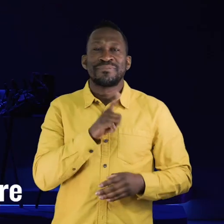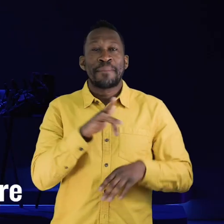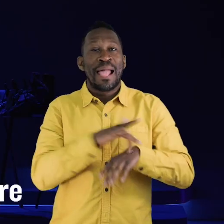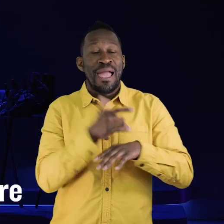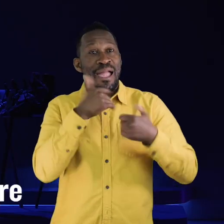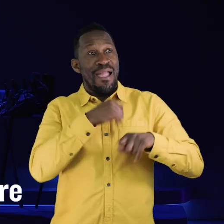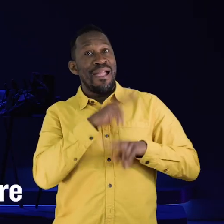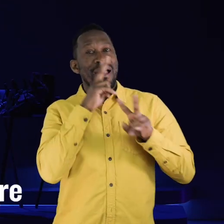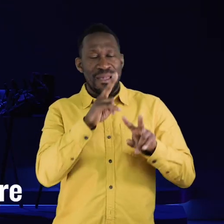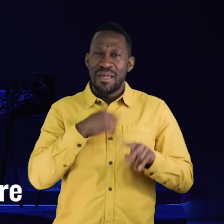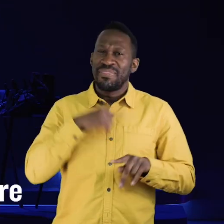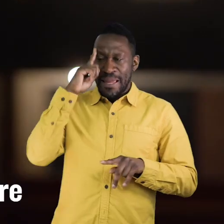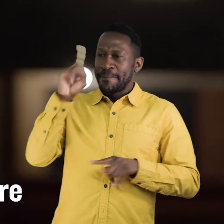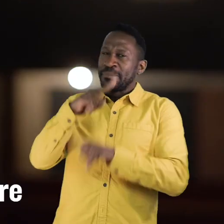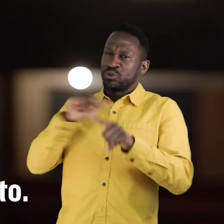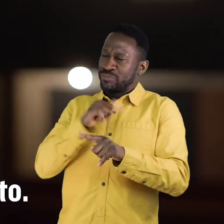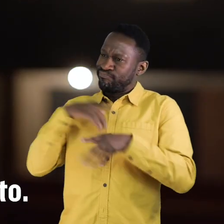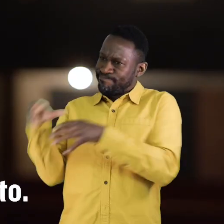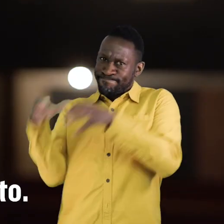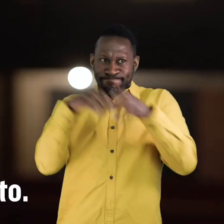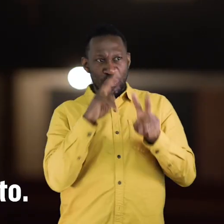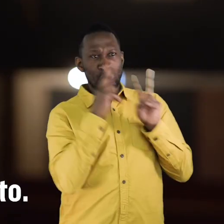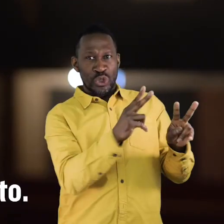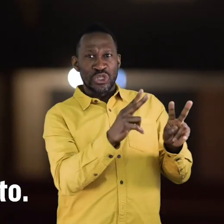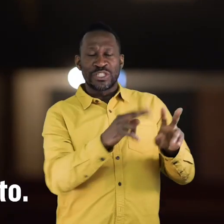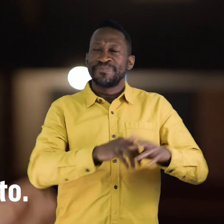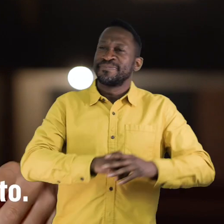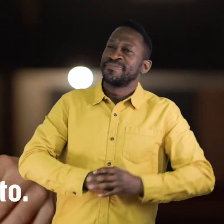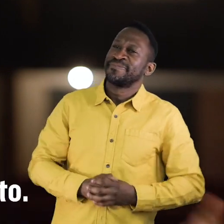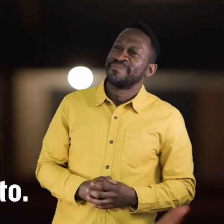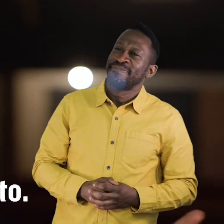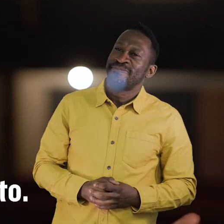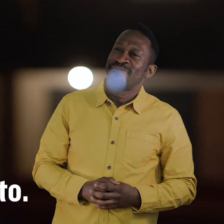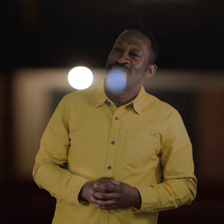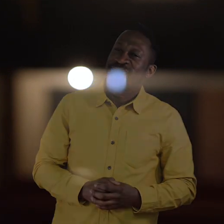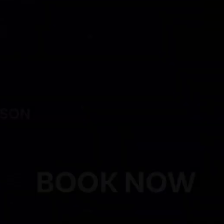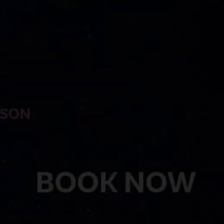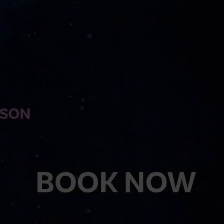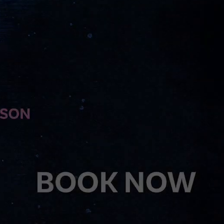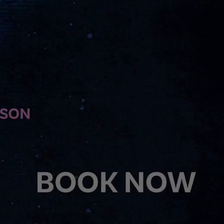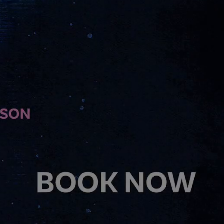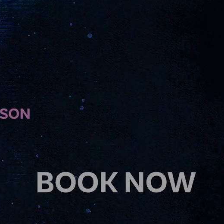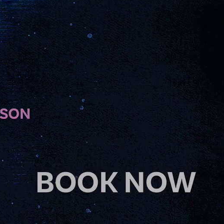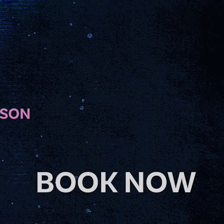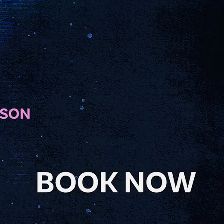I have finally seen a piece of theatre that I think I could bring anybody to.